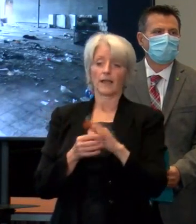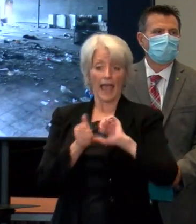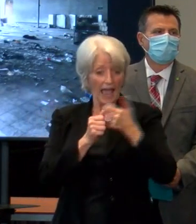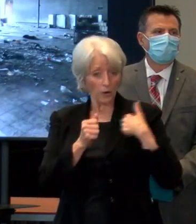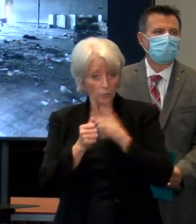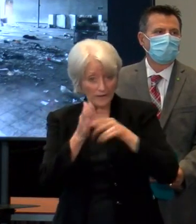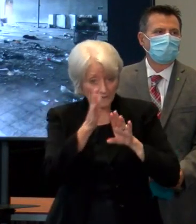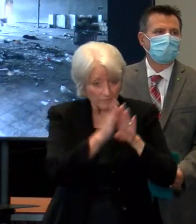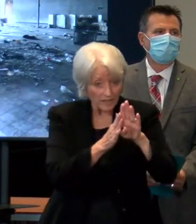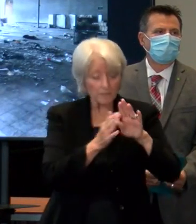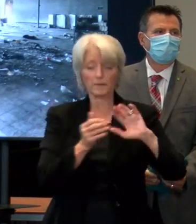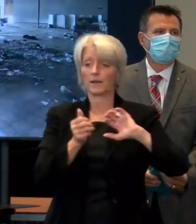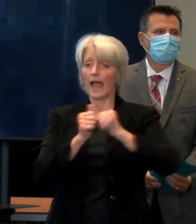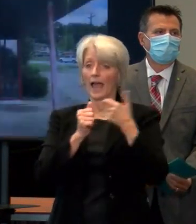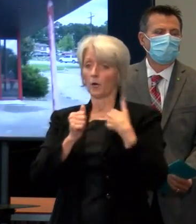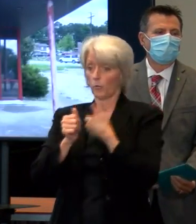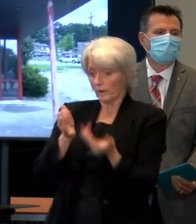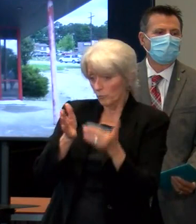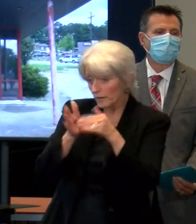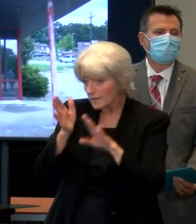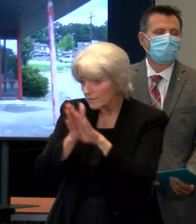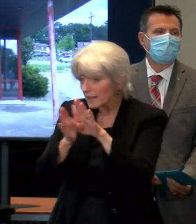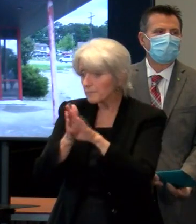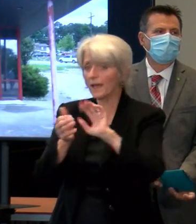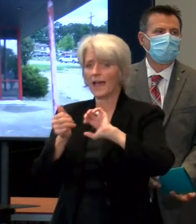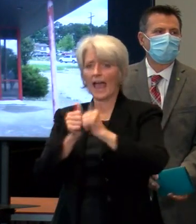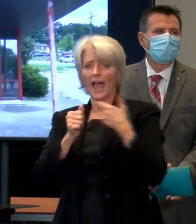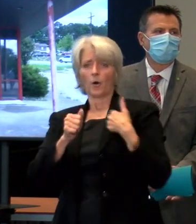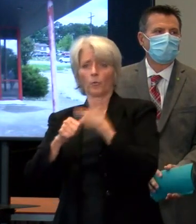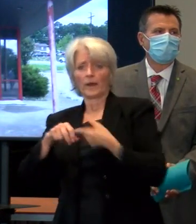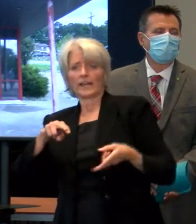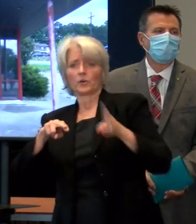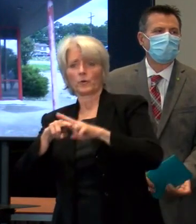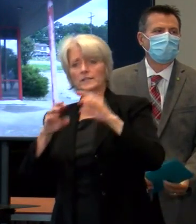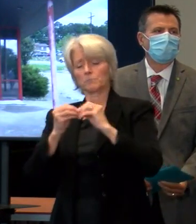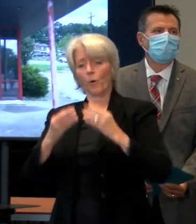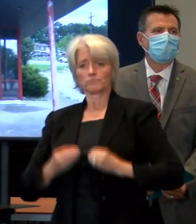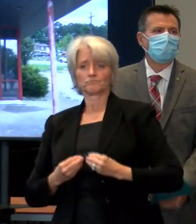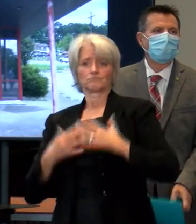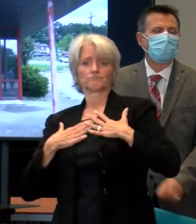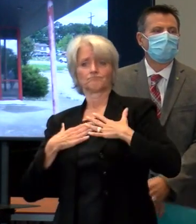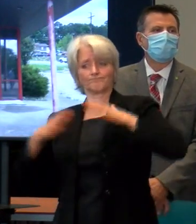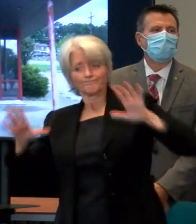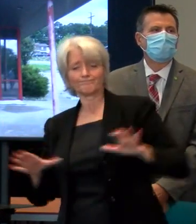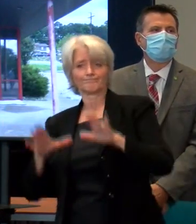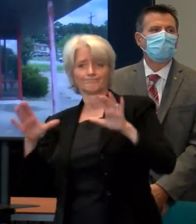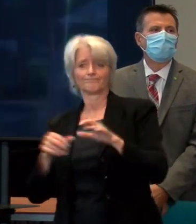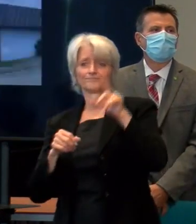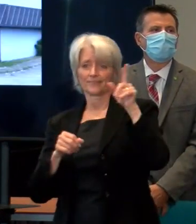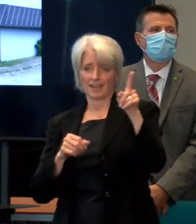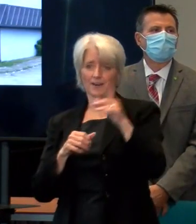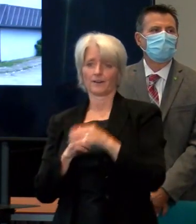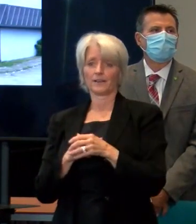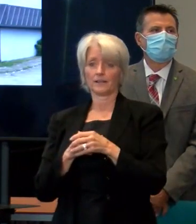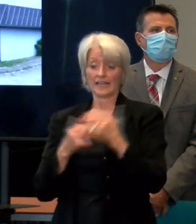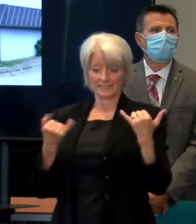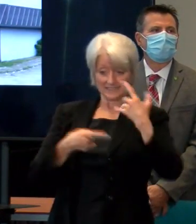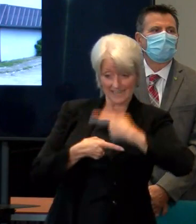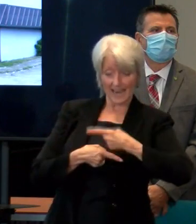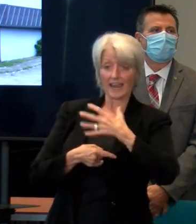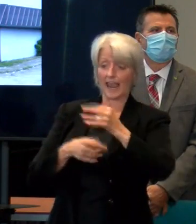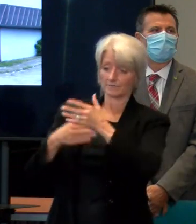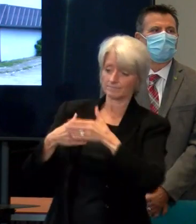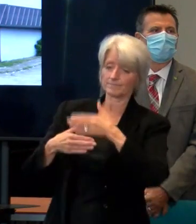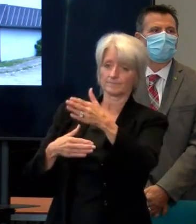redevelop, and how do we increase more vibrancy south of 630 and east of 30 for this day and forevermore. That